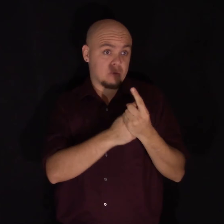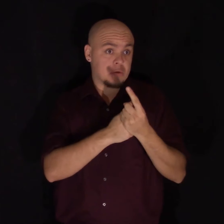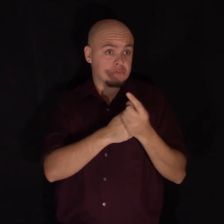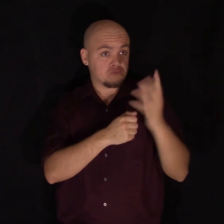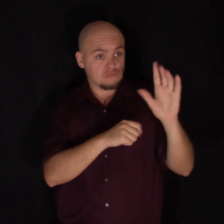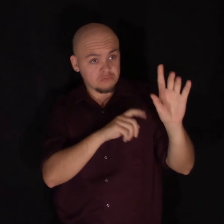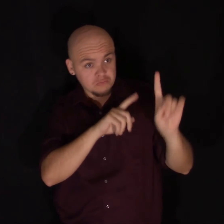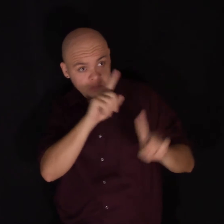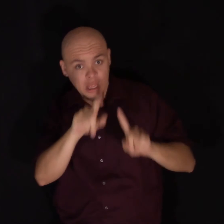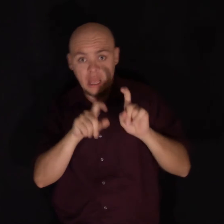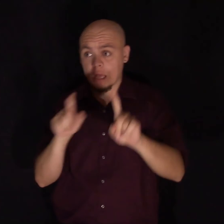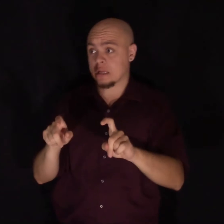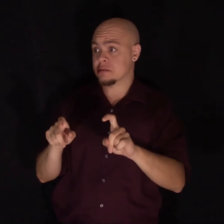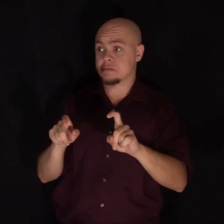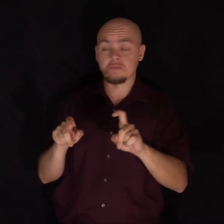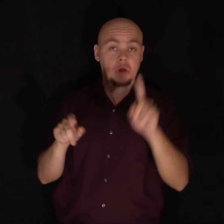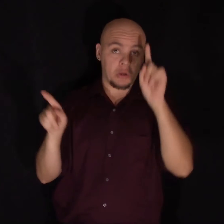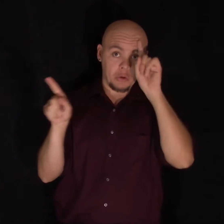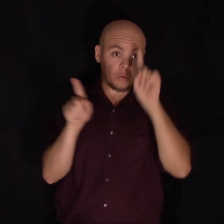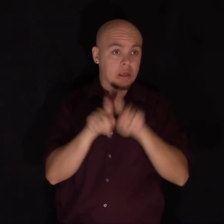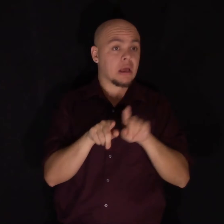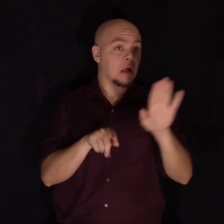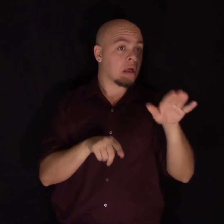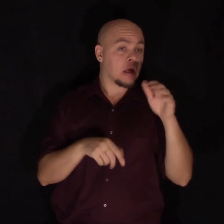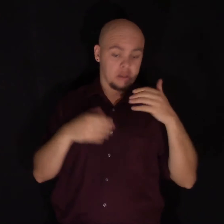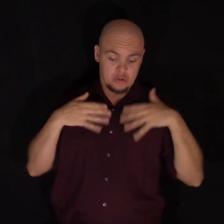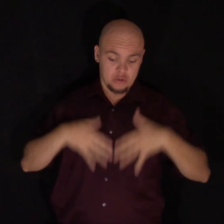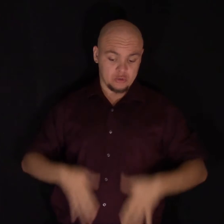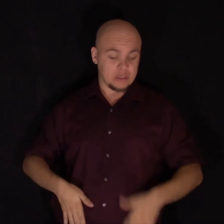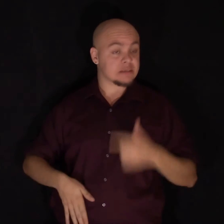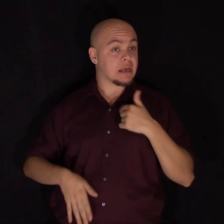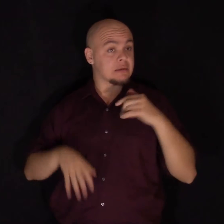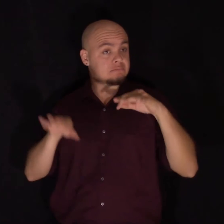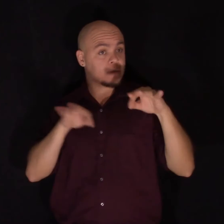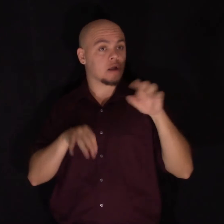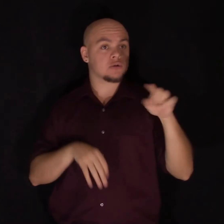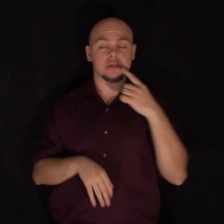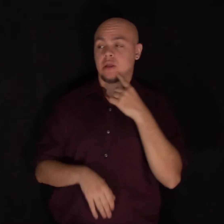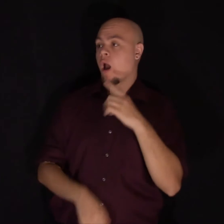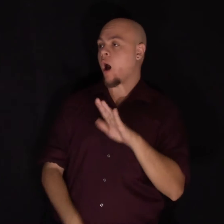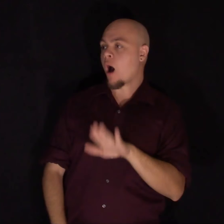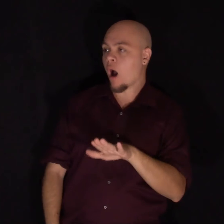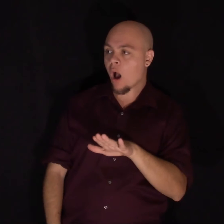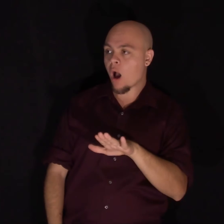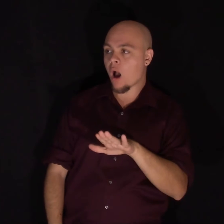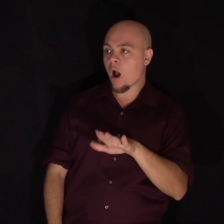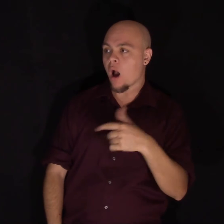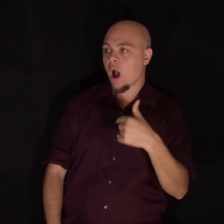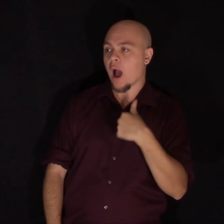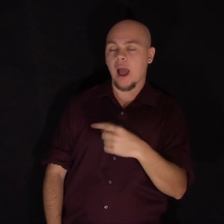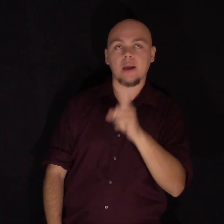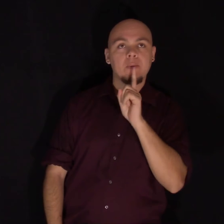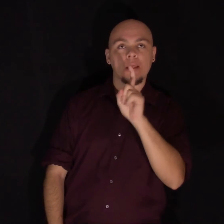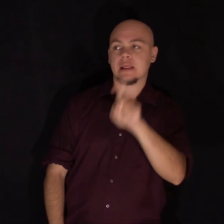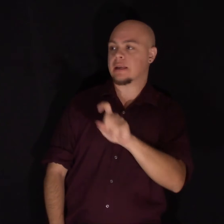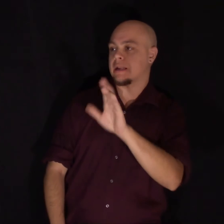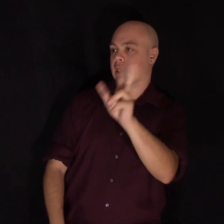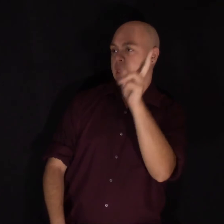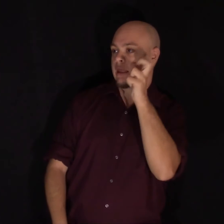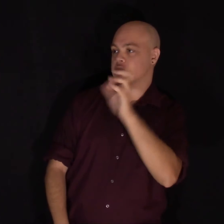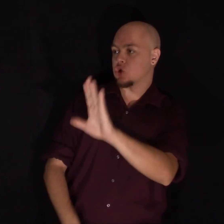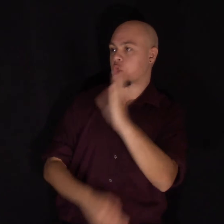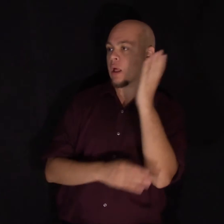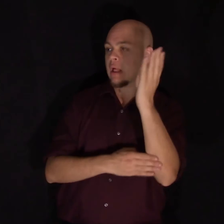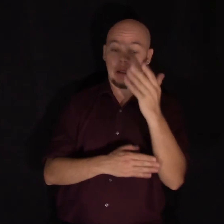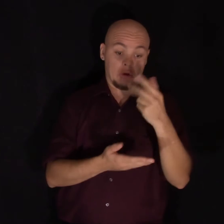woman who sold me this dress, I told her what I needed the dress for and what I was talking about, and she said, oh my gosh, I really need to hear this talk because I just graduated